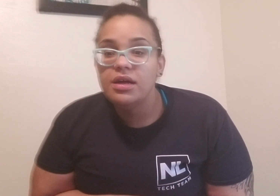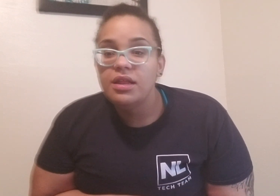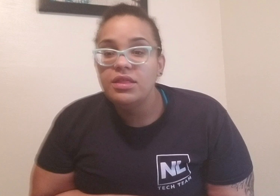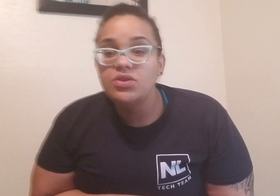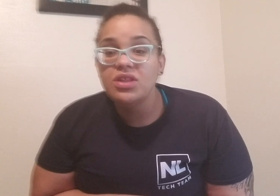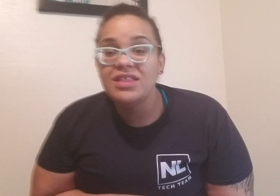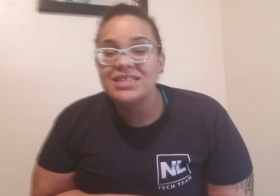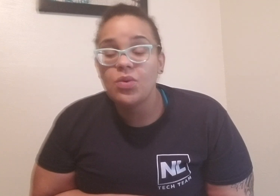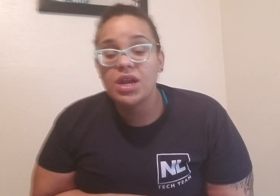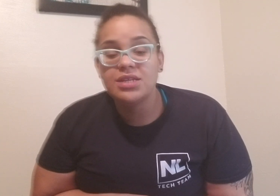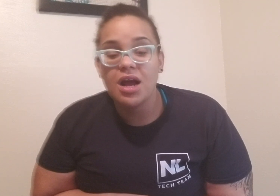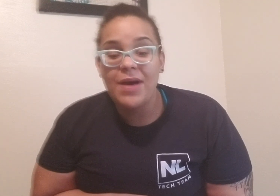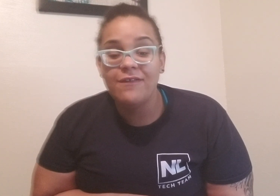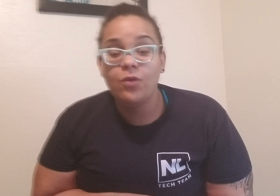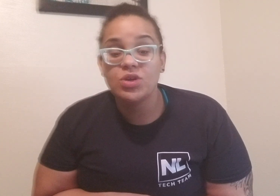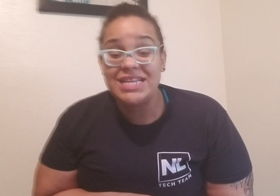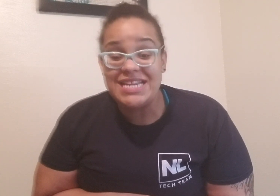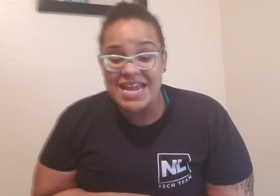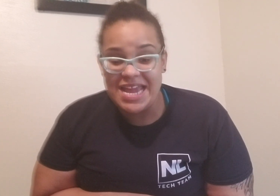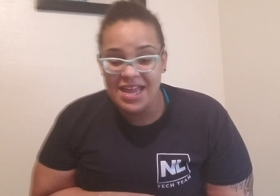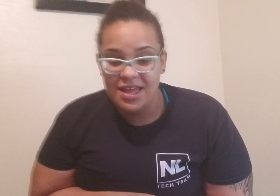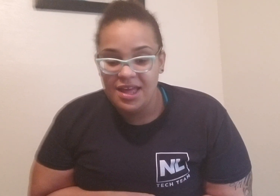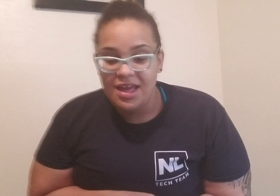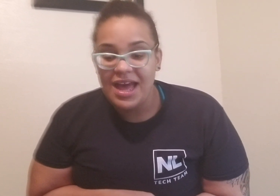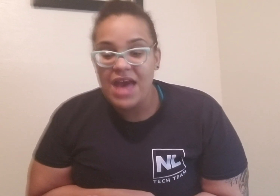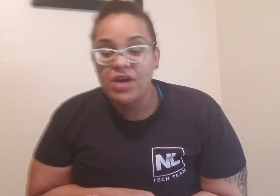those are the things I wanted to talk about for today. I have a couple of other things.